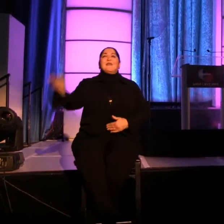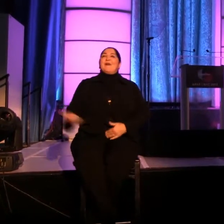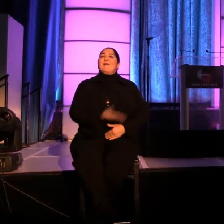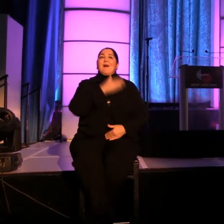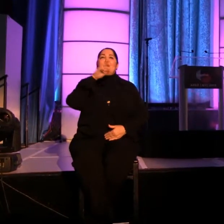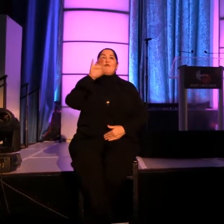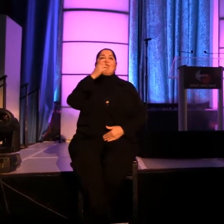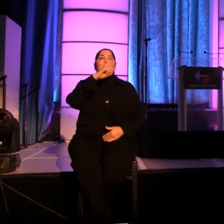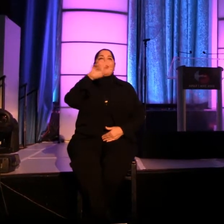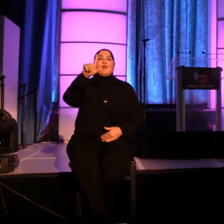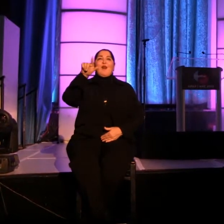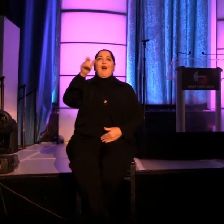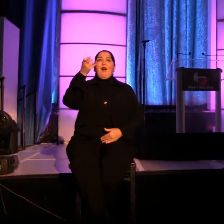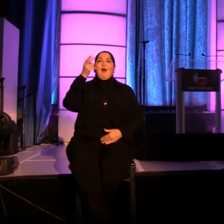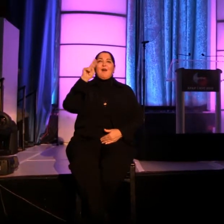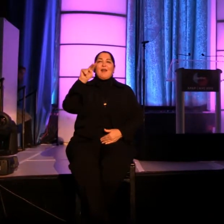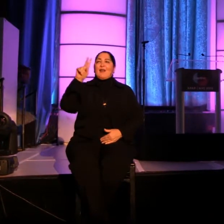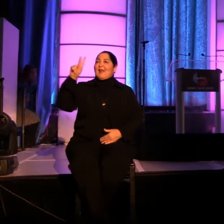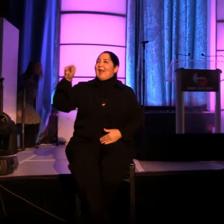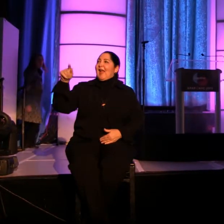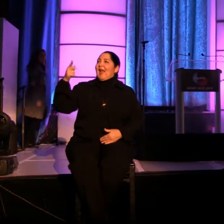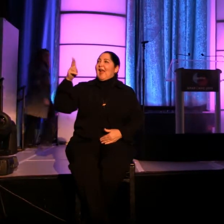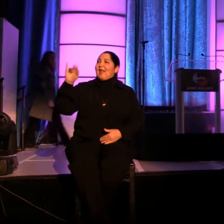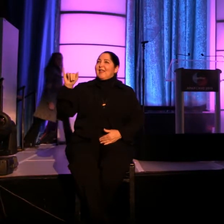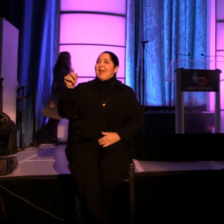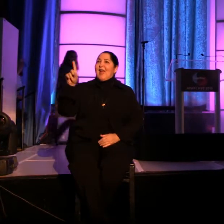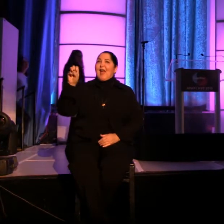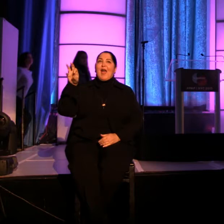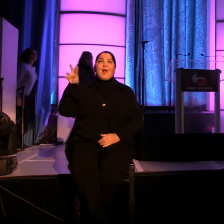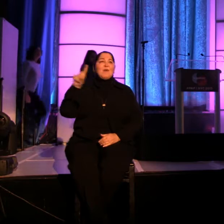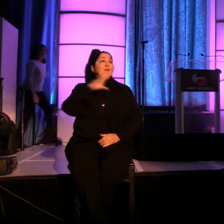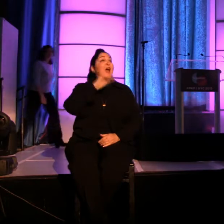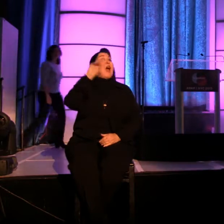Cohen, Kathy Edwards, and Daniel Bernard Roumain.